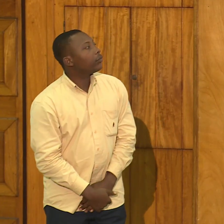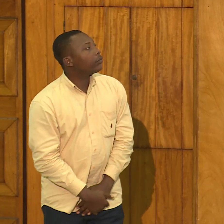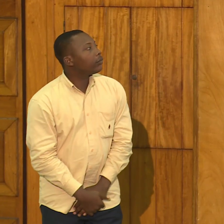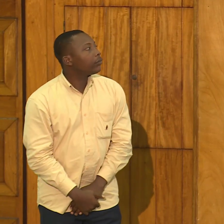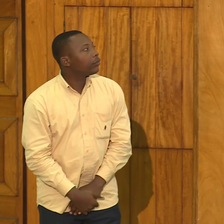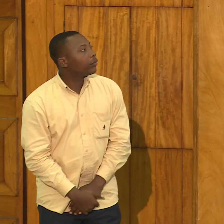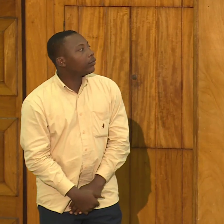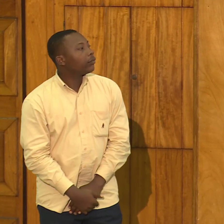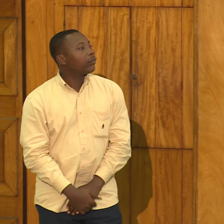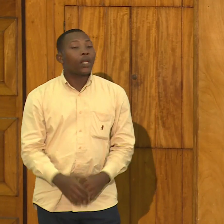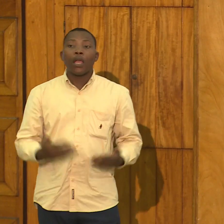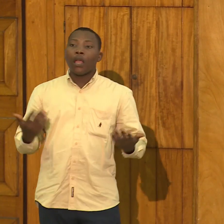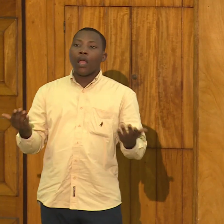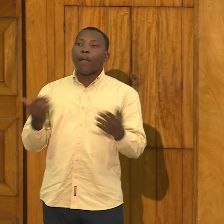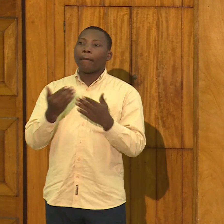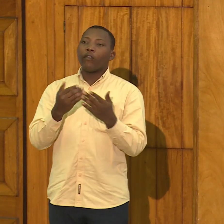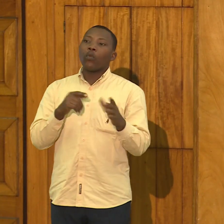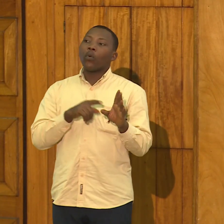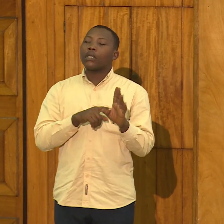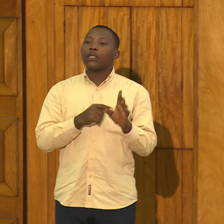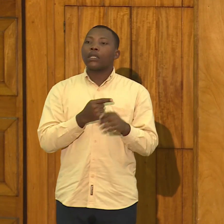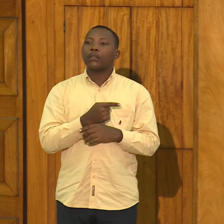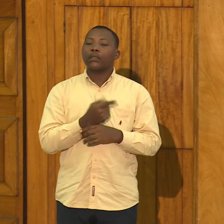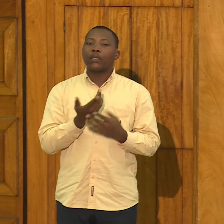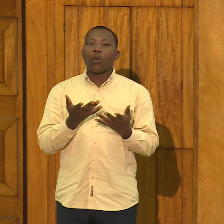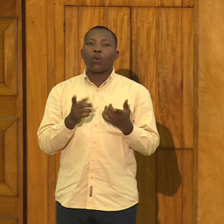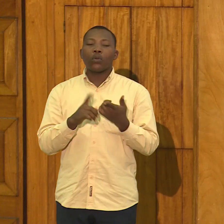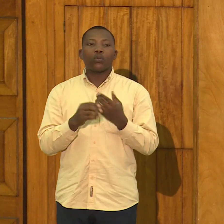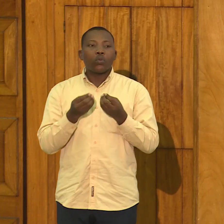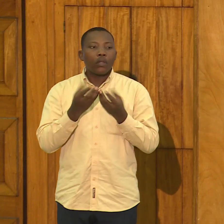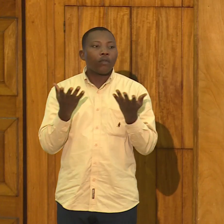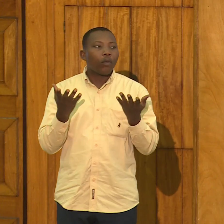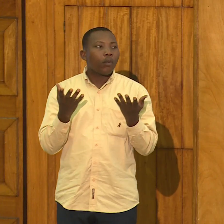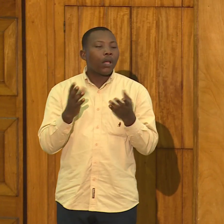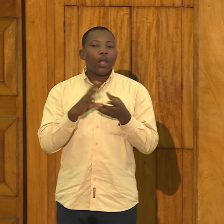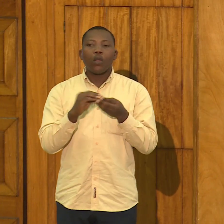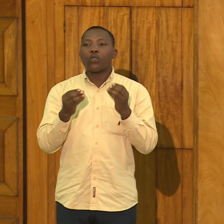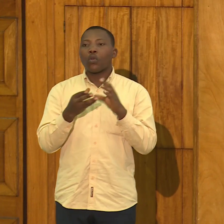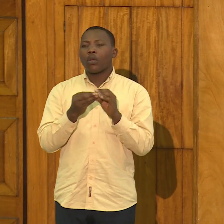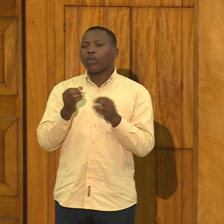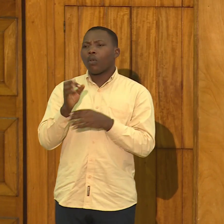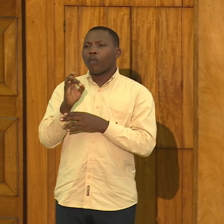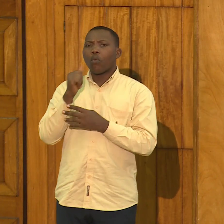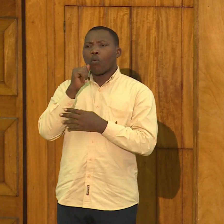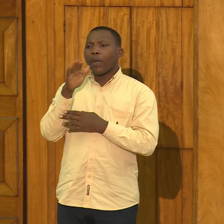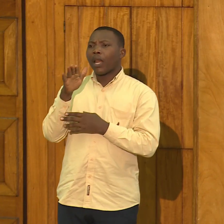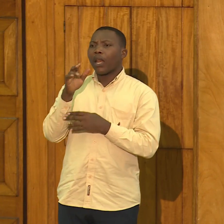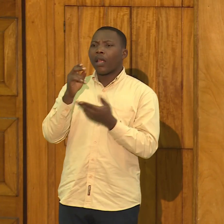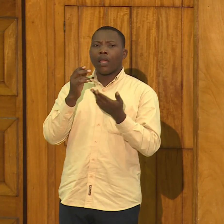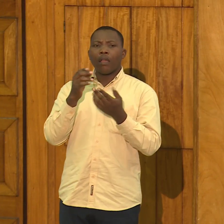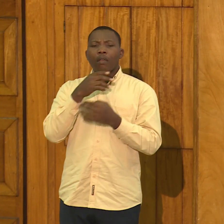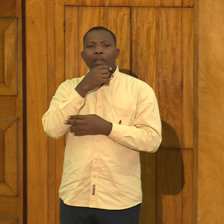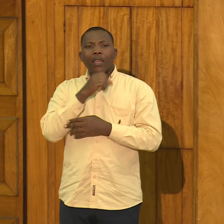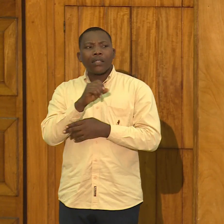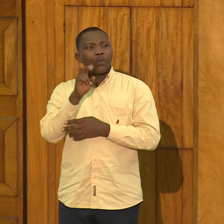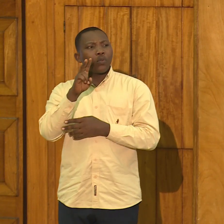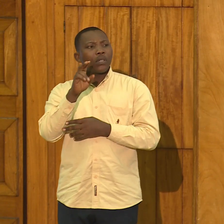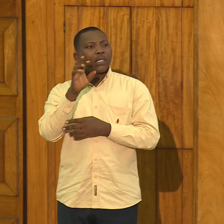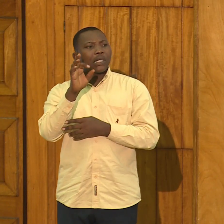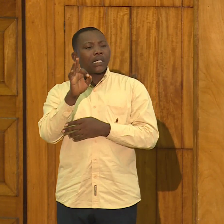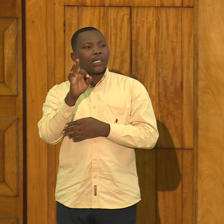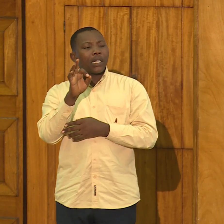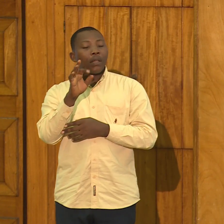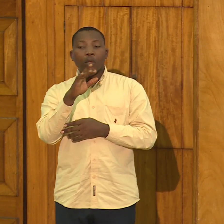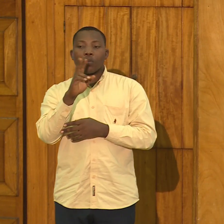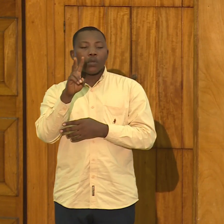Okay, so before I begin, I would like to tell us a story of a 27-year-old woman in Calabar's IDP